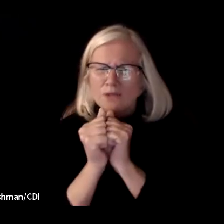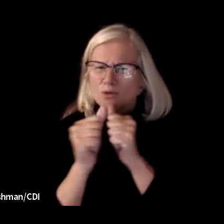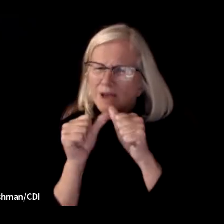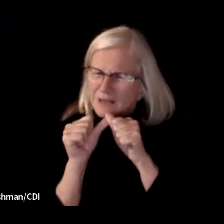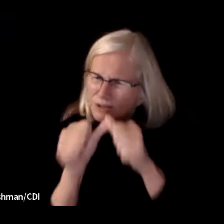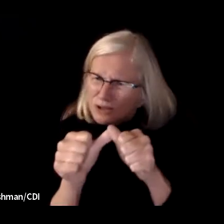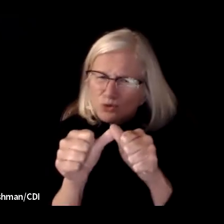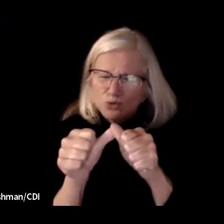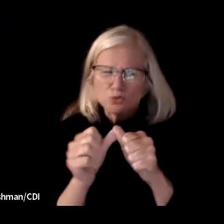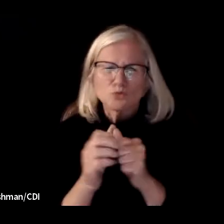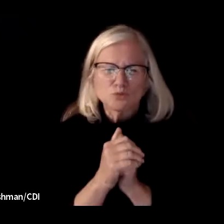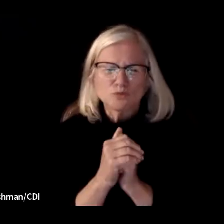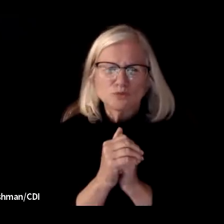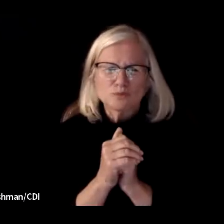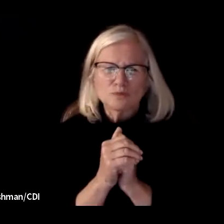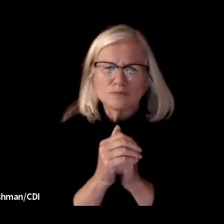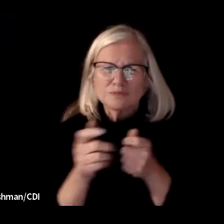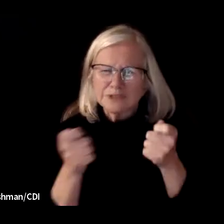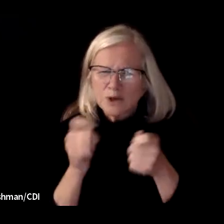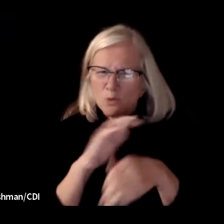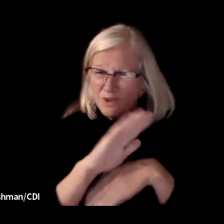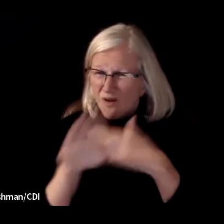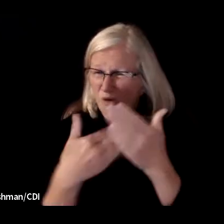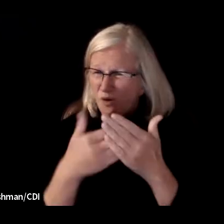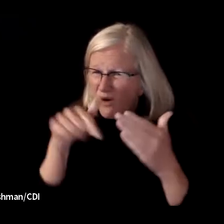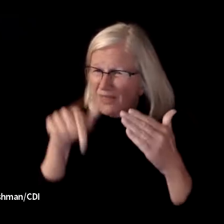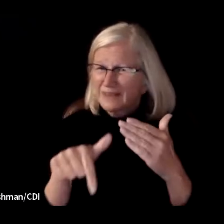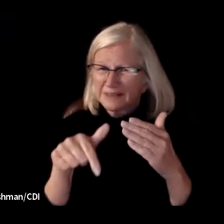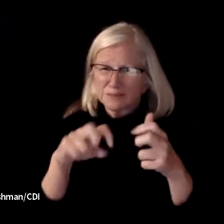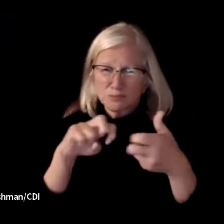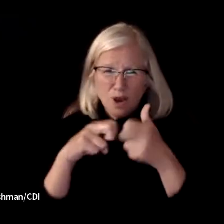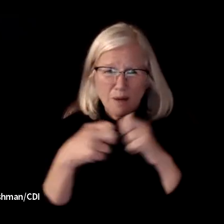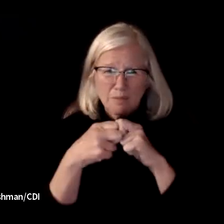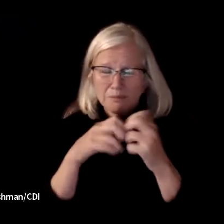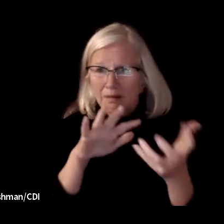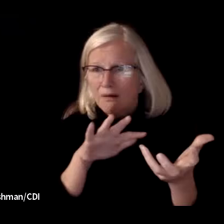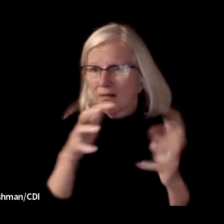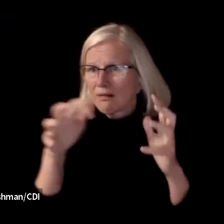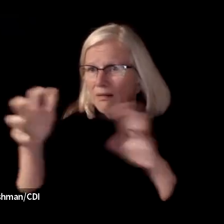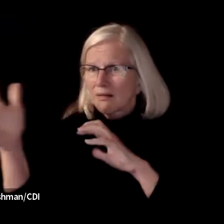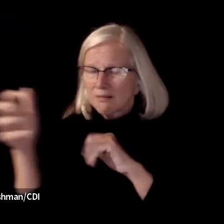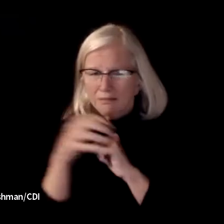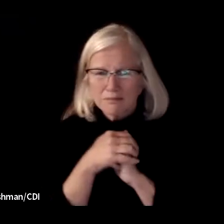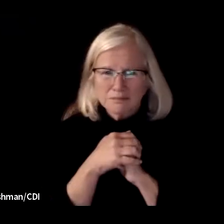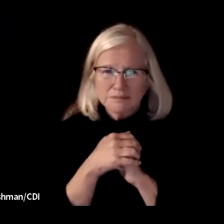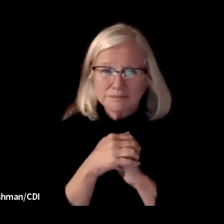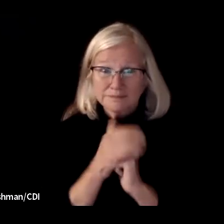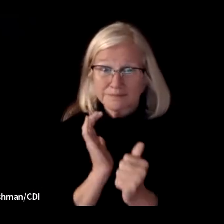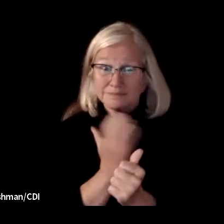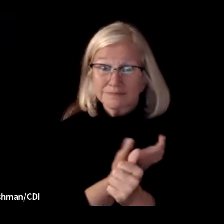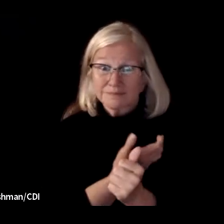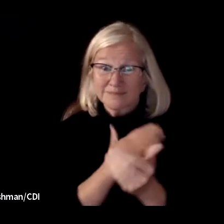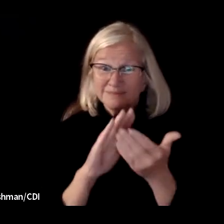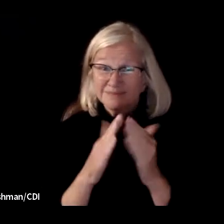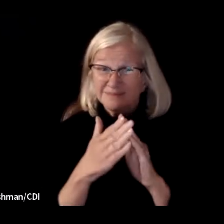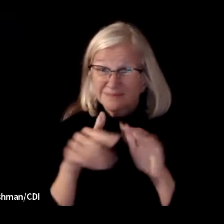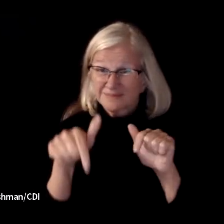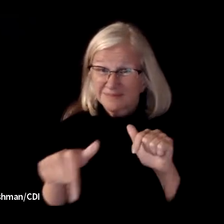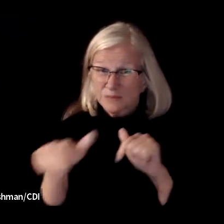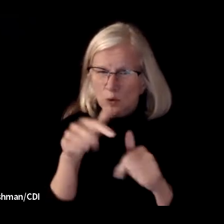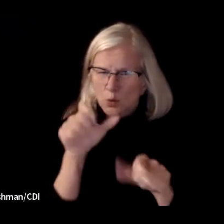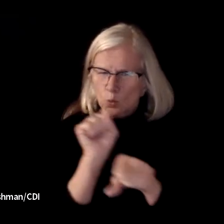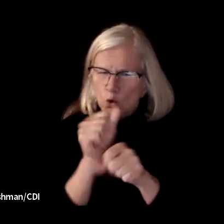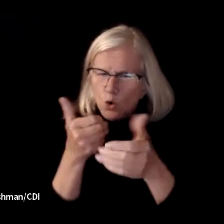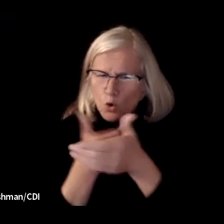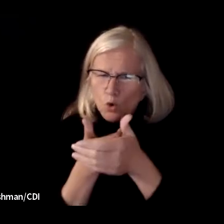all of the issues that are being brought forward. Further, within our community, we work very closely with other organizations